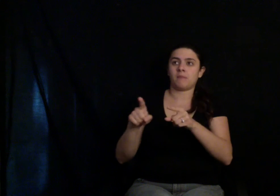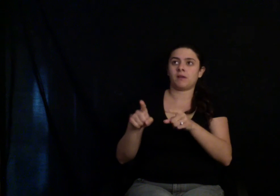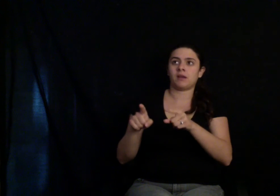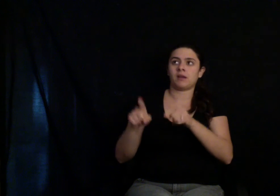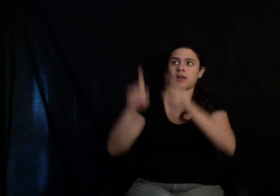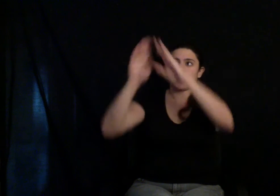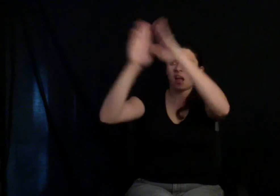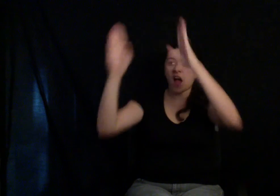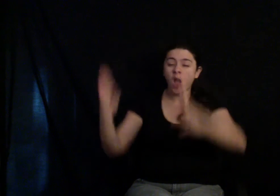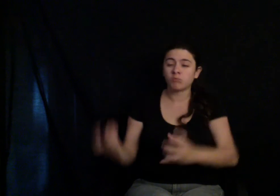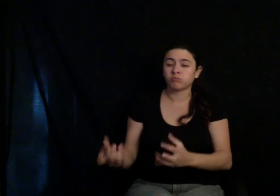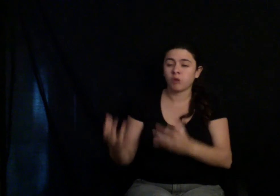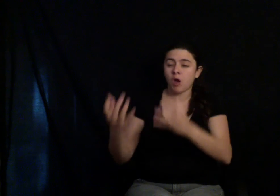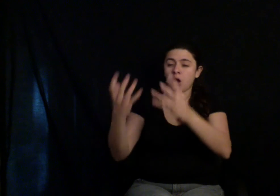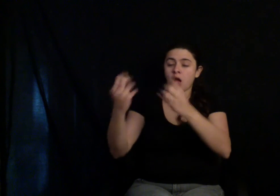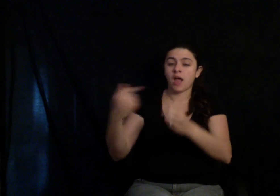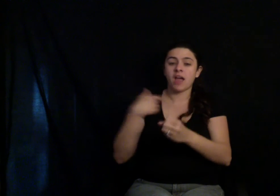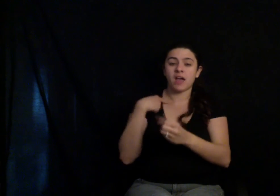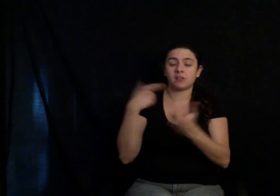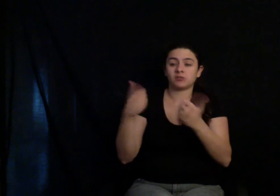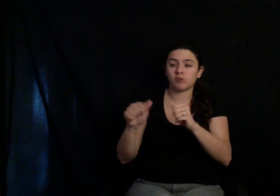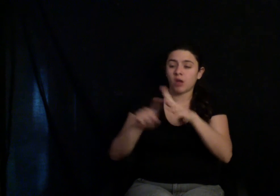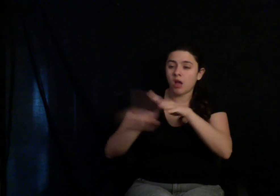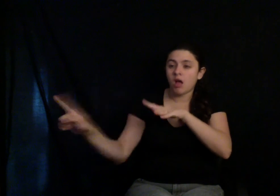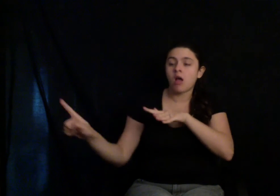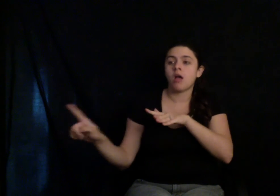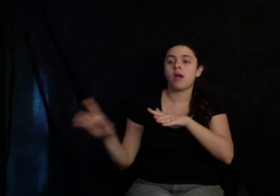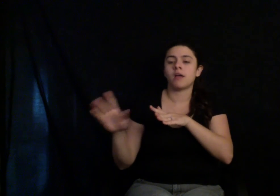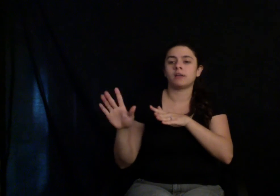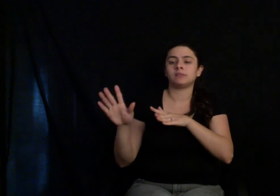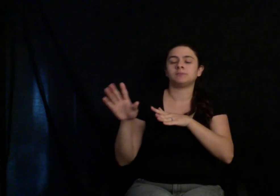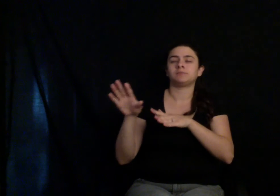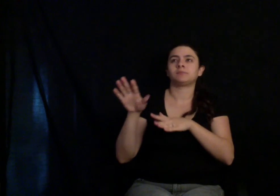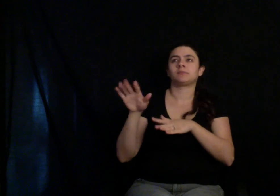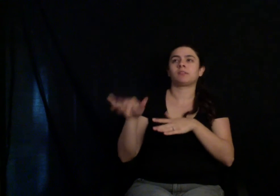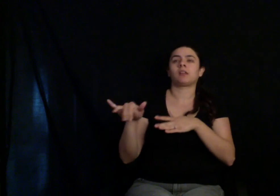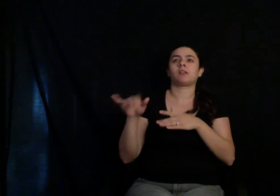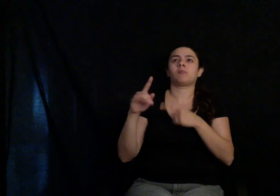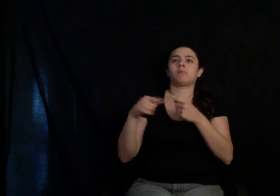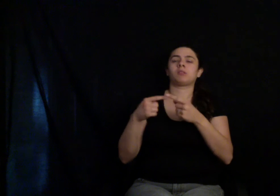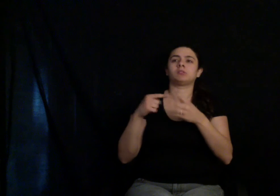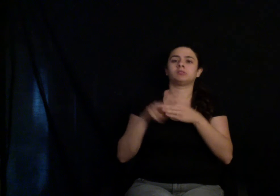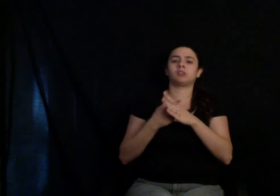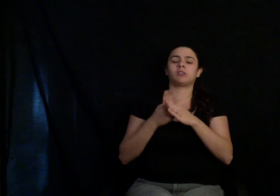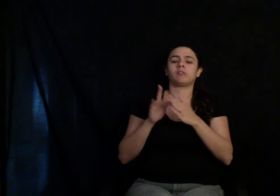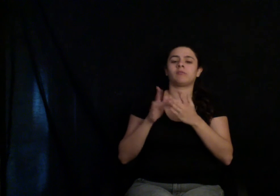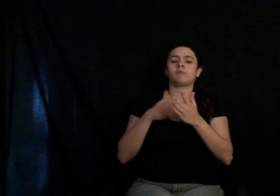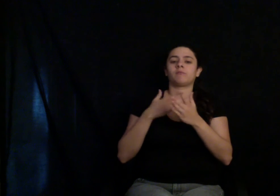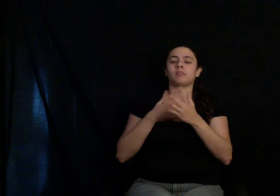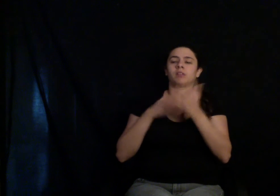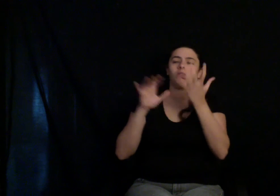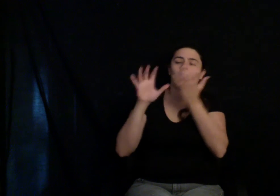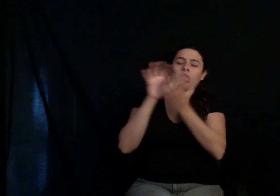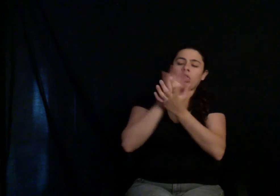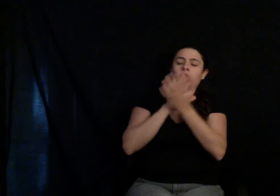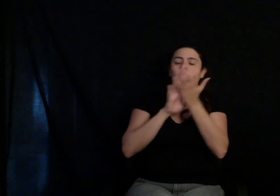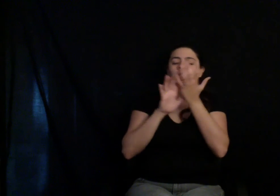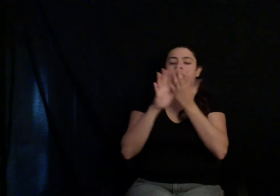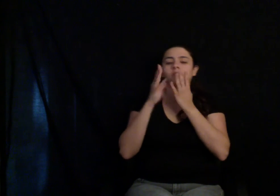out. My vision was a little hazy, and I started like feeling sleepy. And I think that was like carbon monoxide or something. And and I just was like